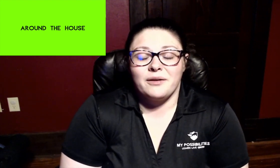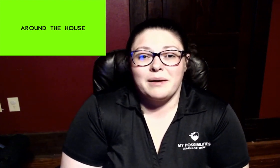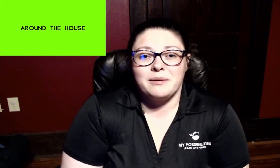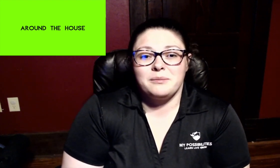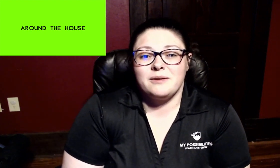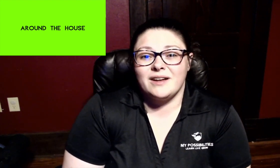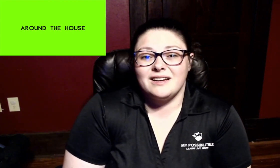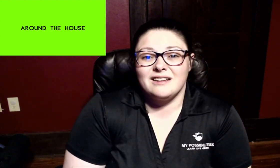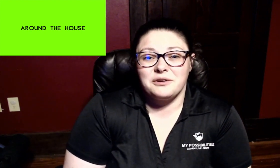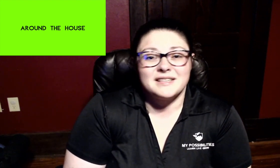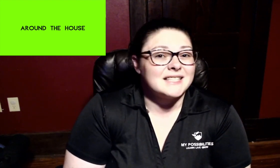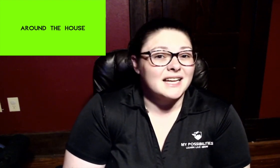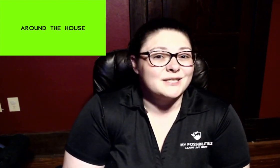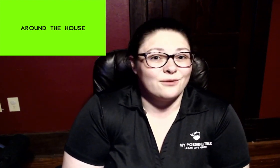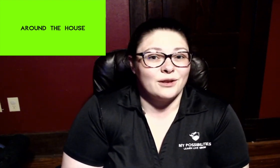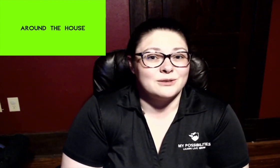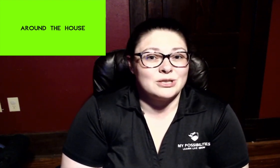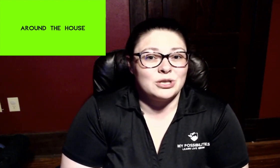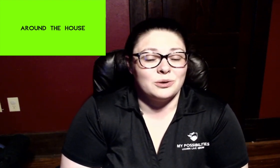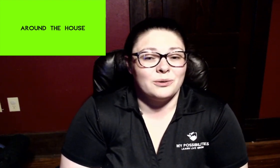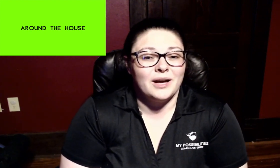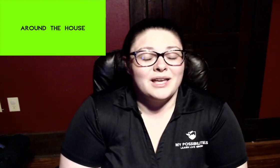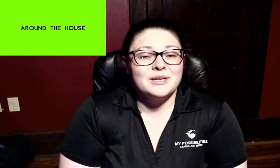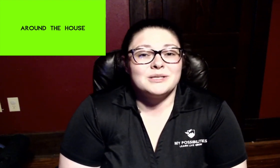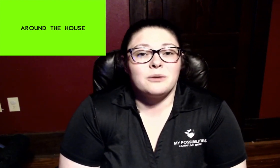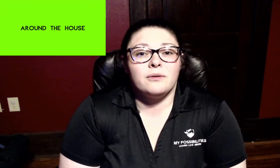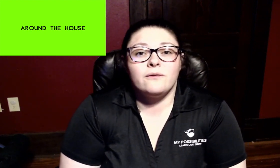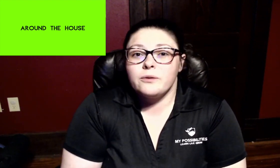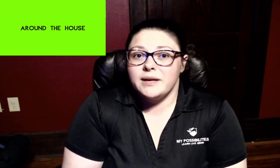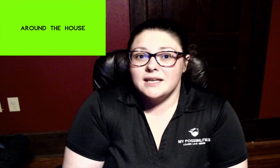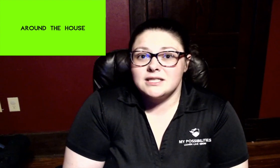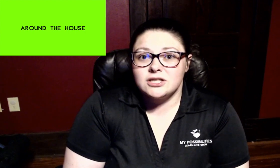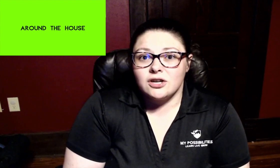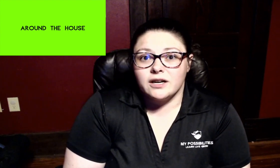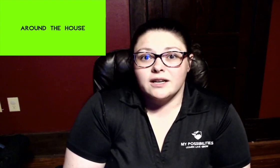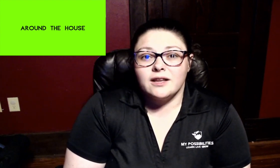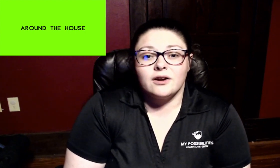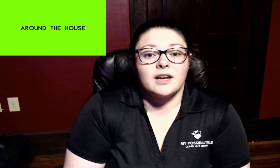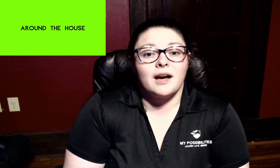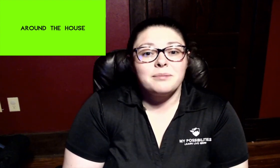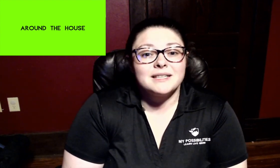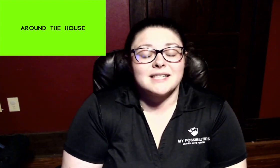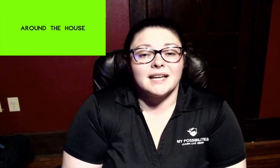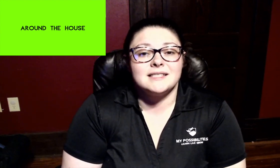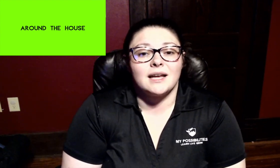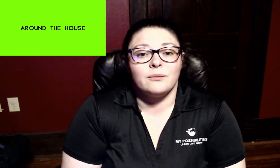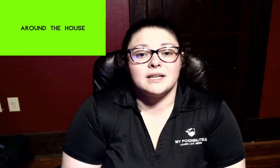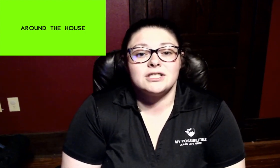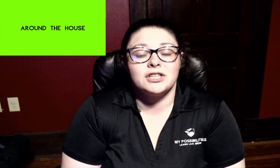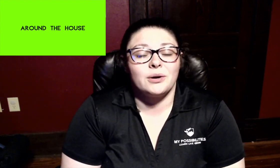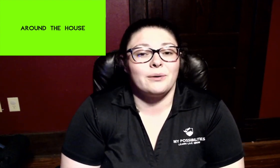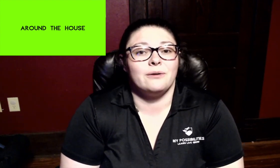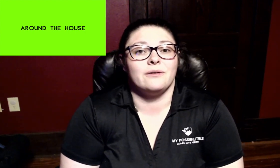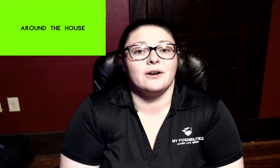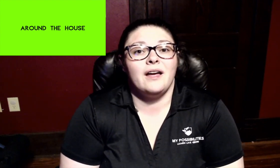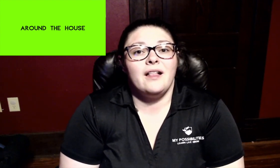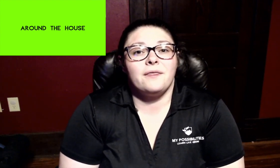maybe it would be fun to learn the signs for those too. So before we get started, there are a couple of signs that I want us to go over that